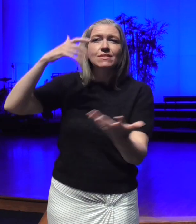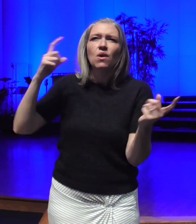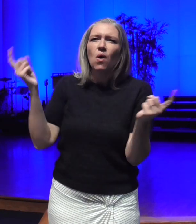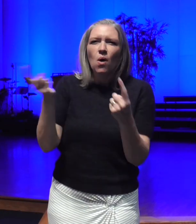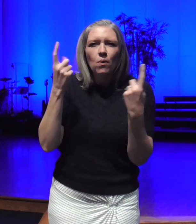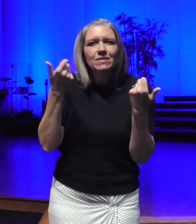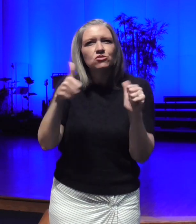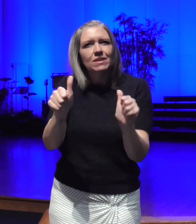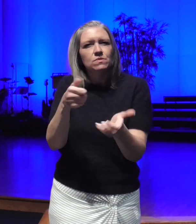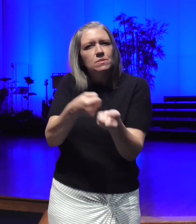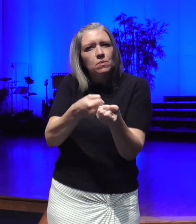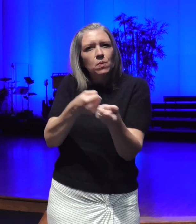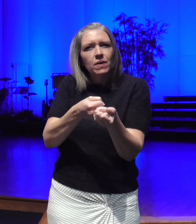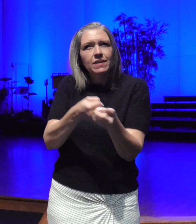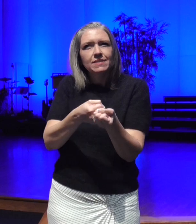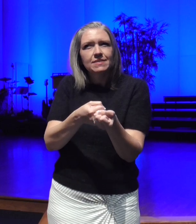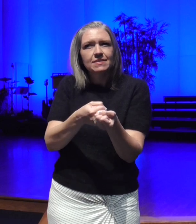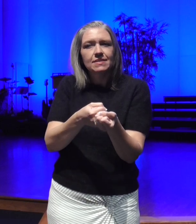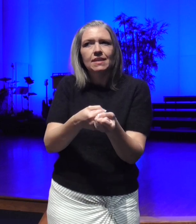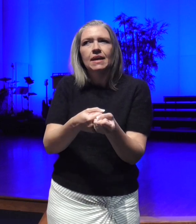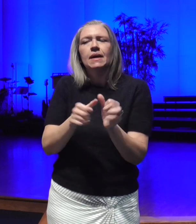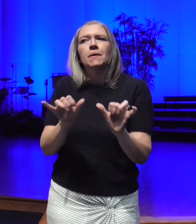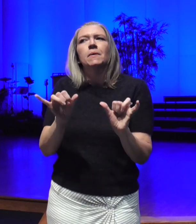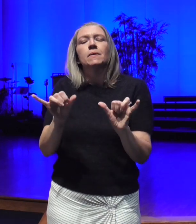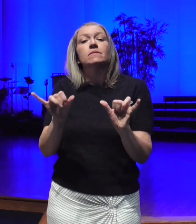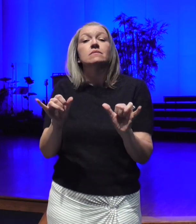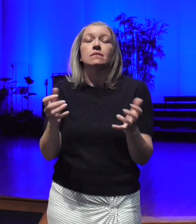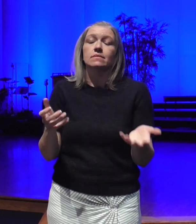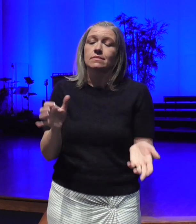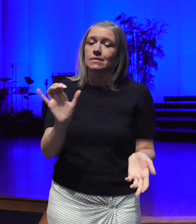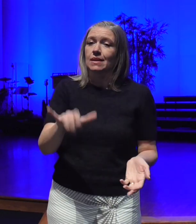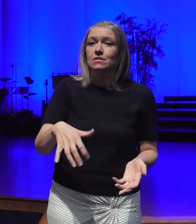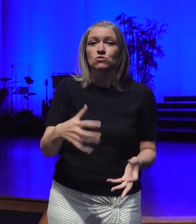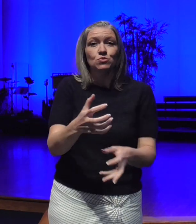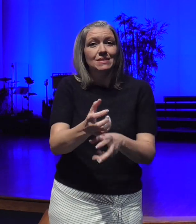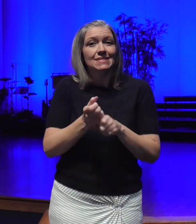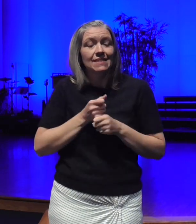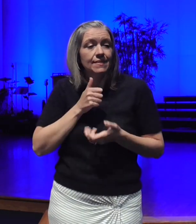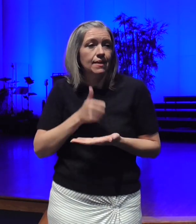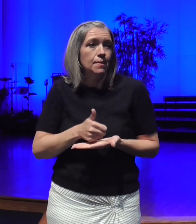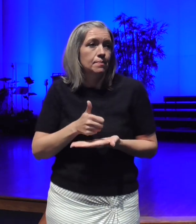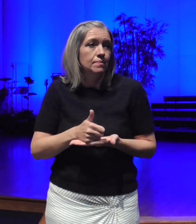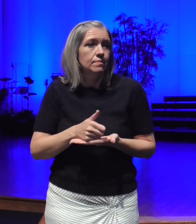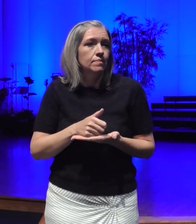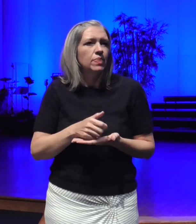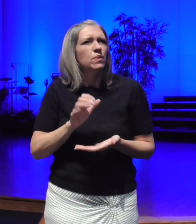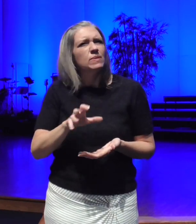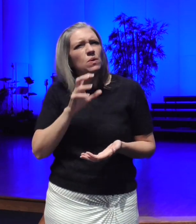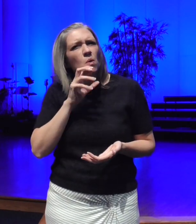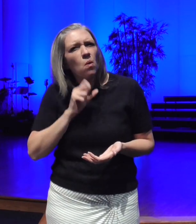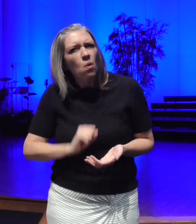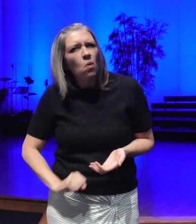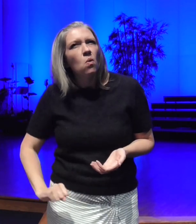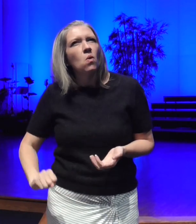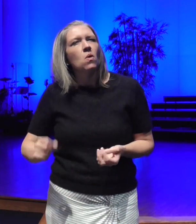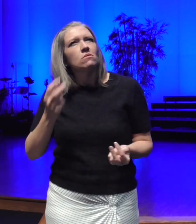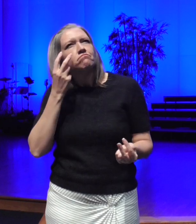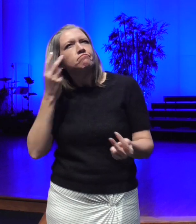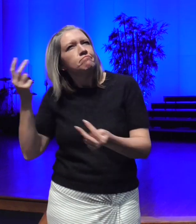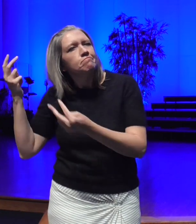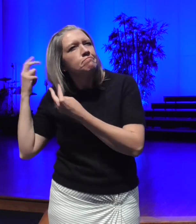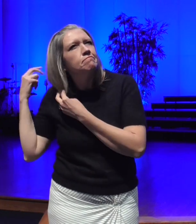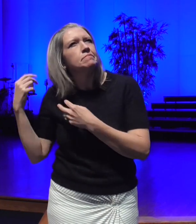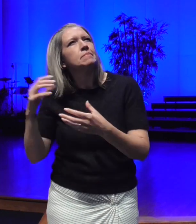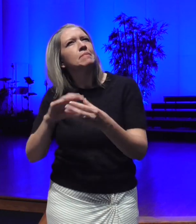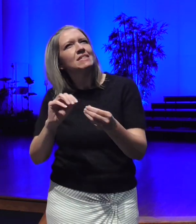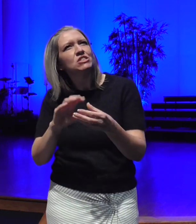be of support. So receiving help, untying those old messages that you may have gotten that